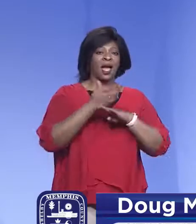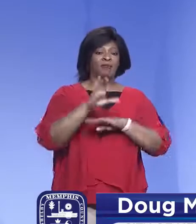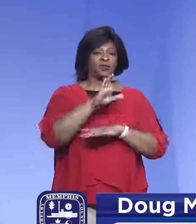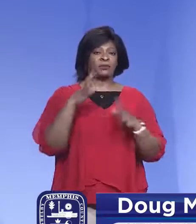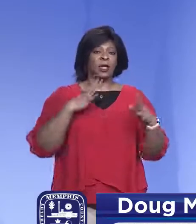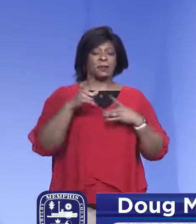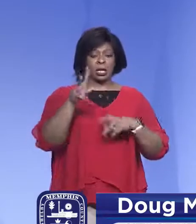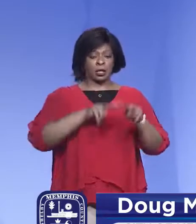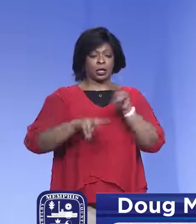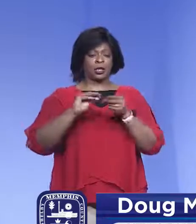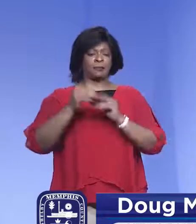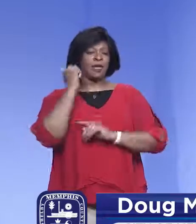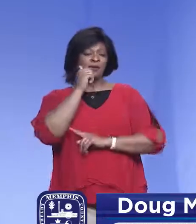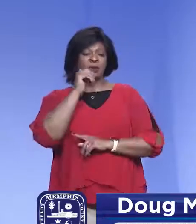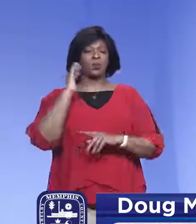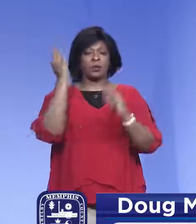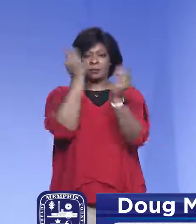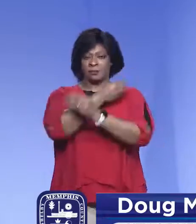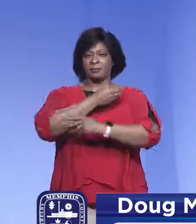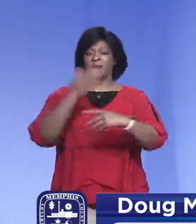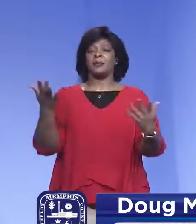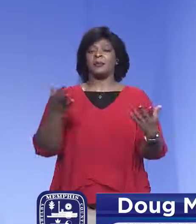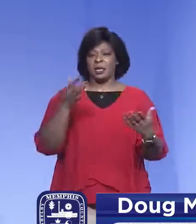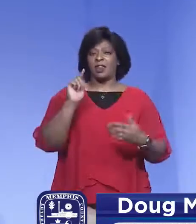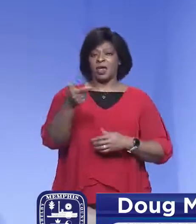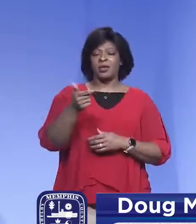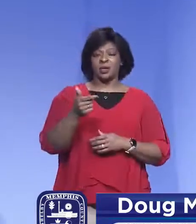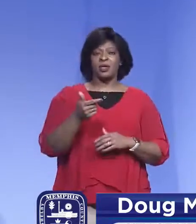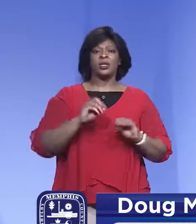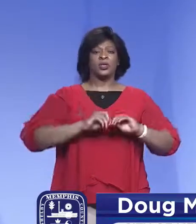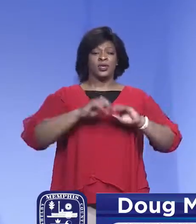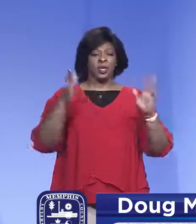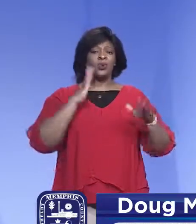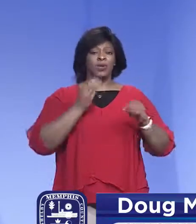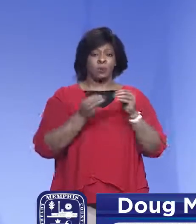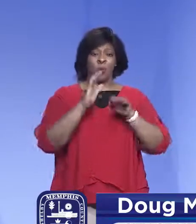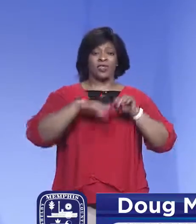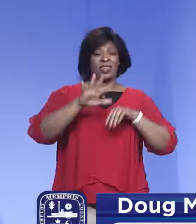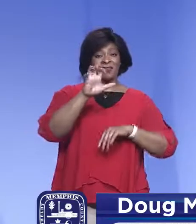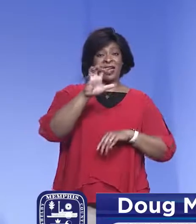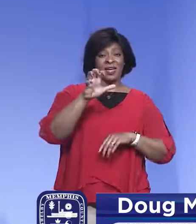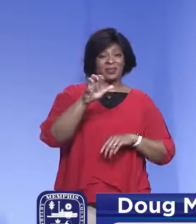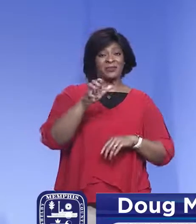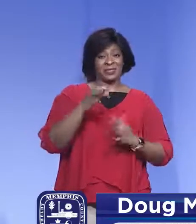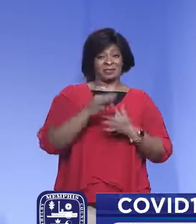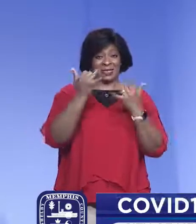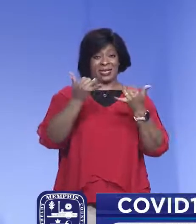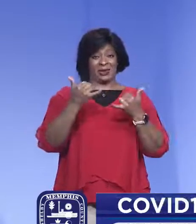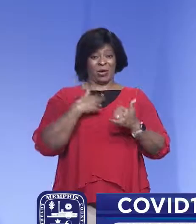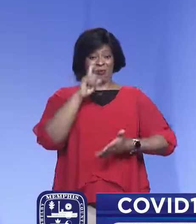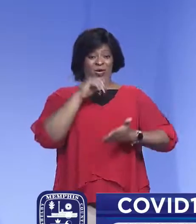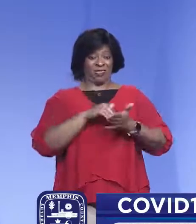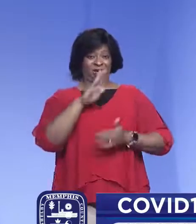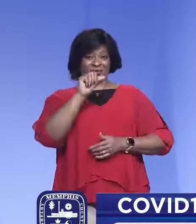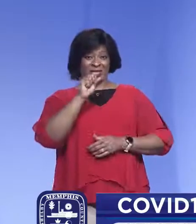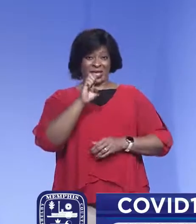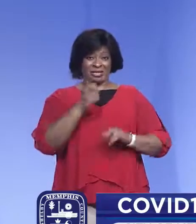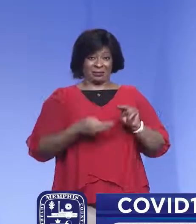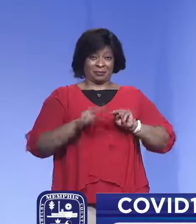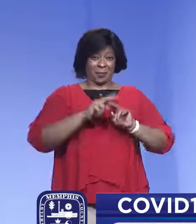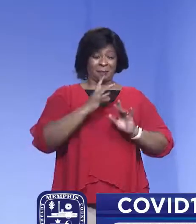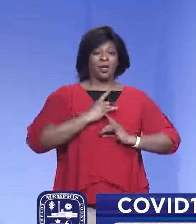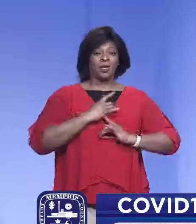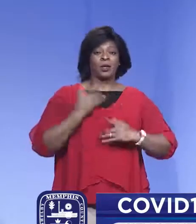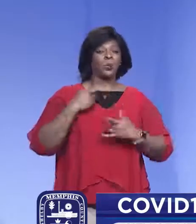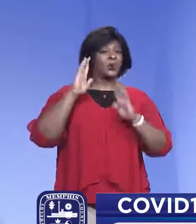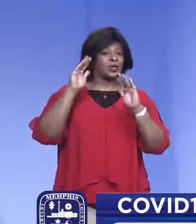every day, so we can get you back with an update. But clearly it will be higher than the 500, given especially today the new case rate. And so what we